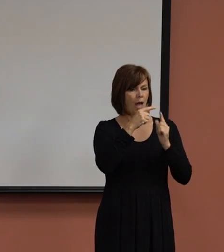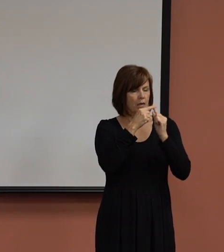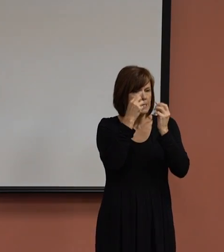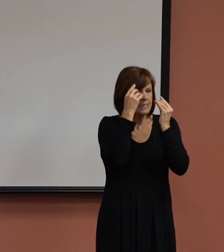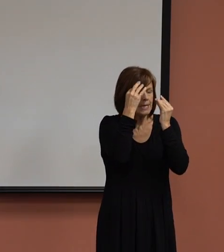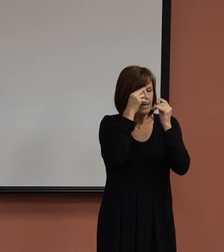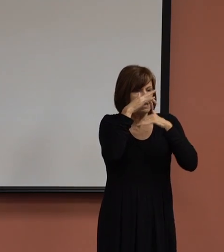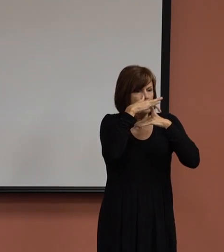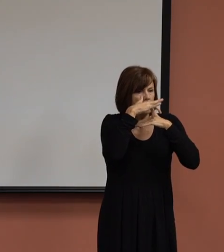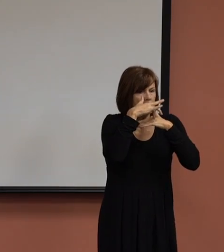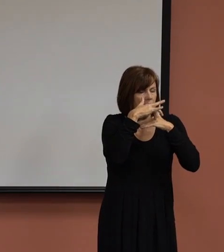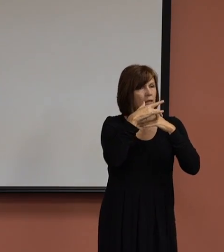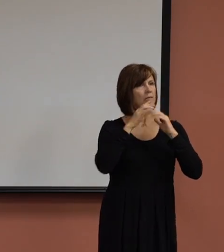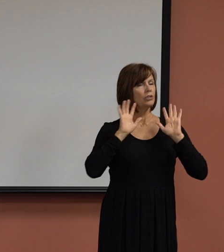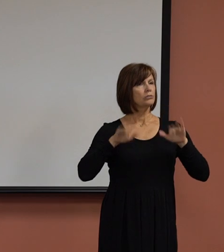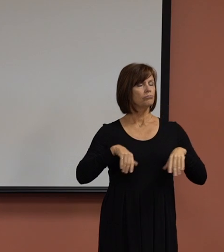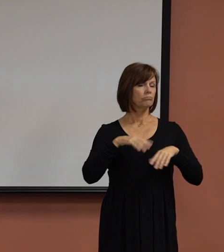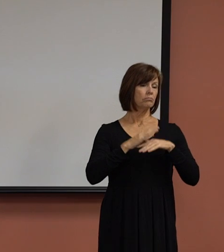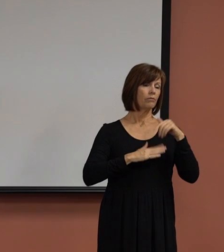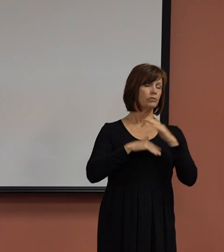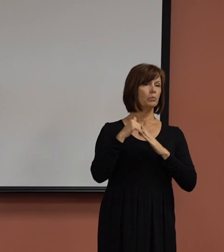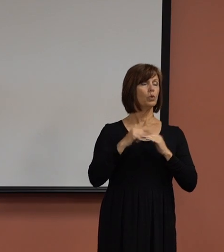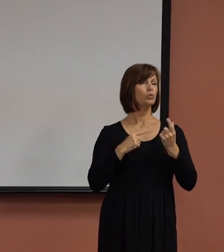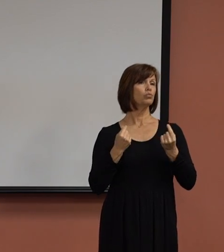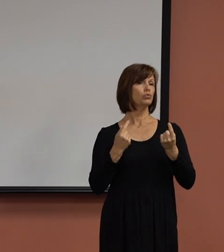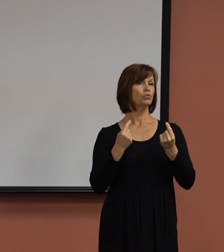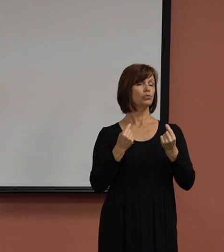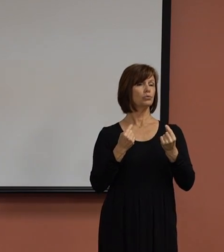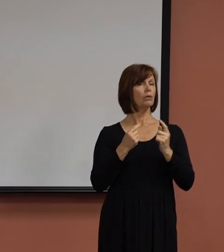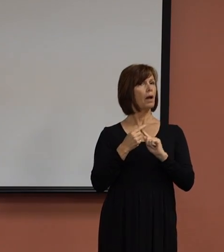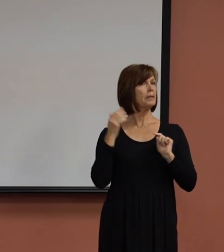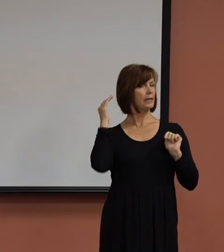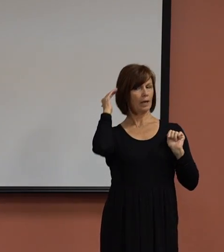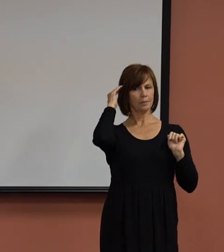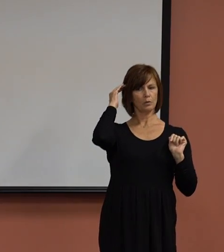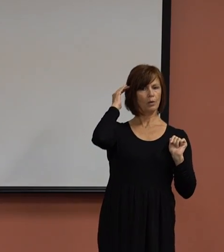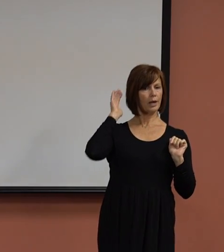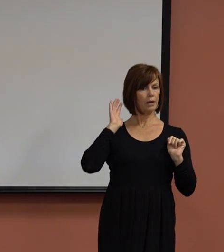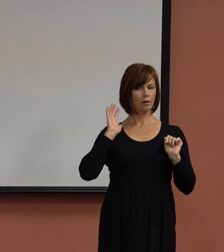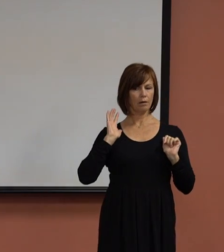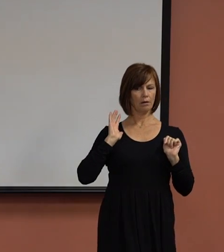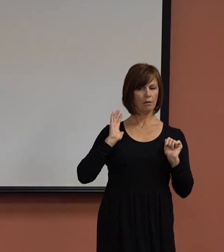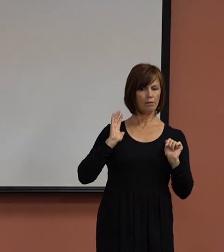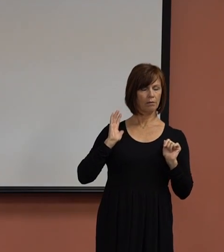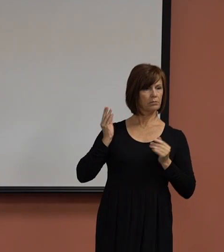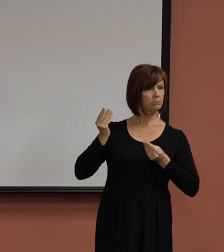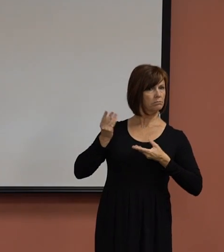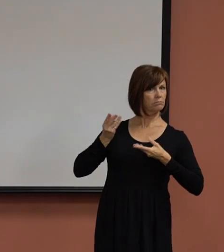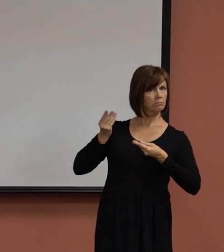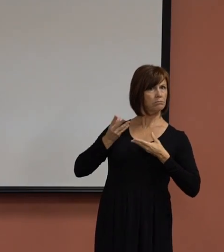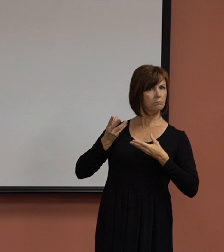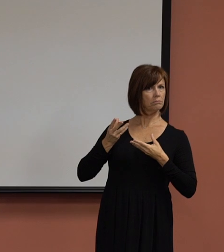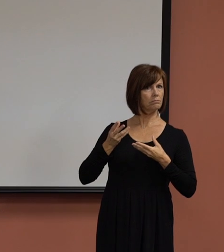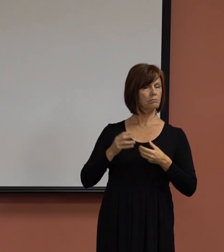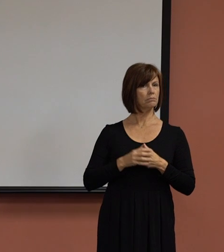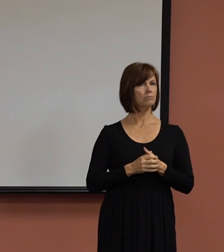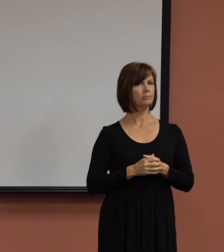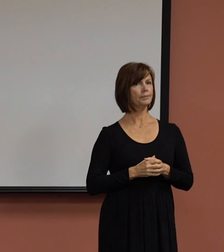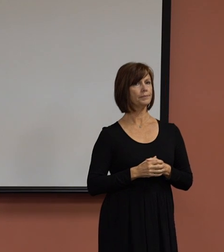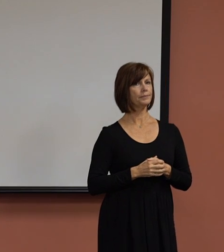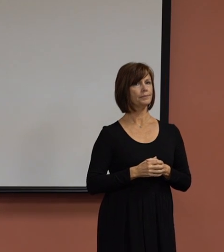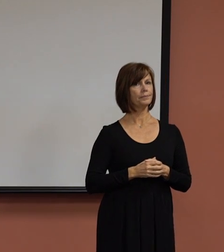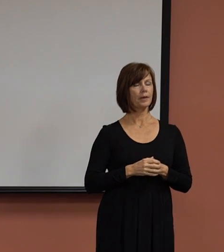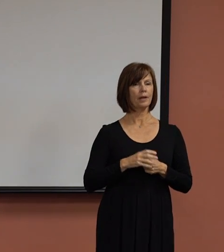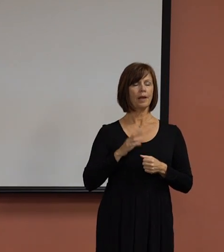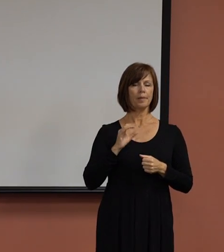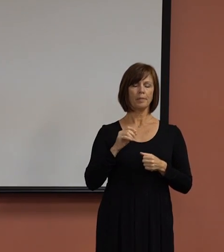you probably get to, if you're consciously thinking, it's a cognitive strain on you, right? Right. So if you just do